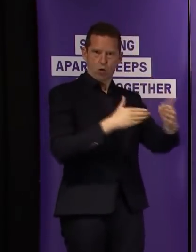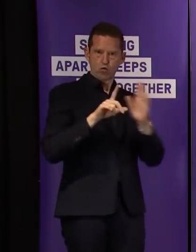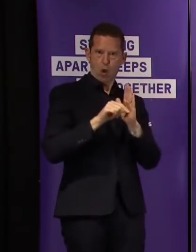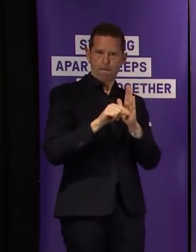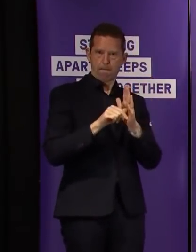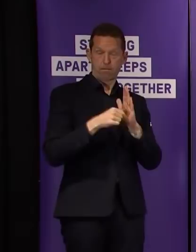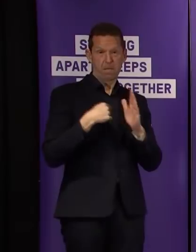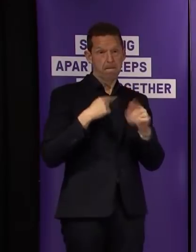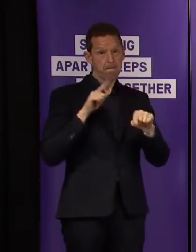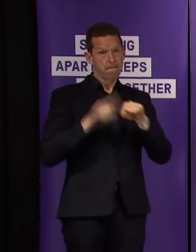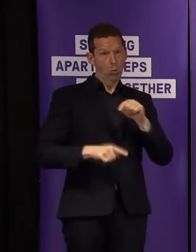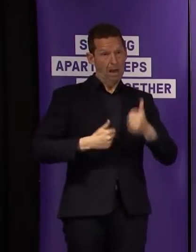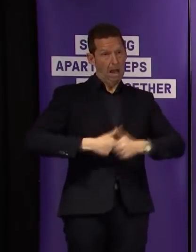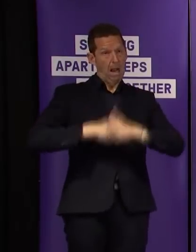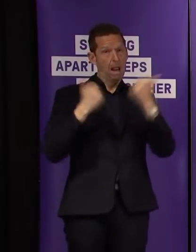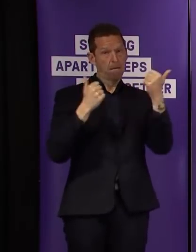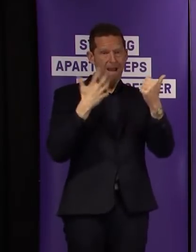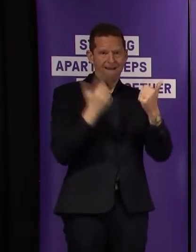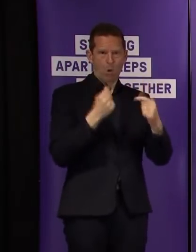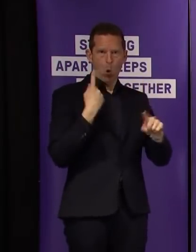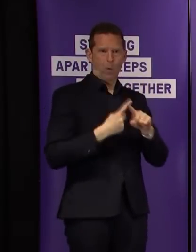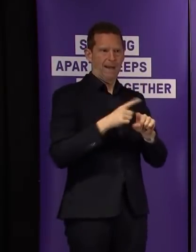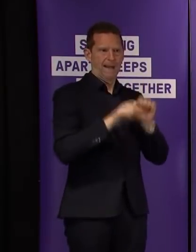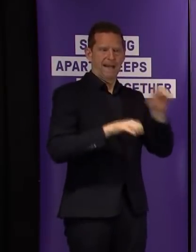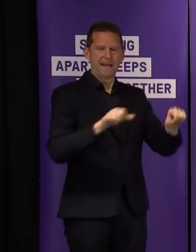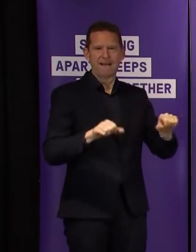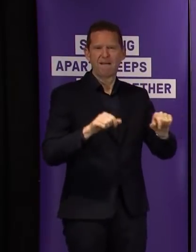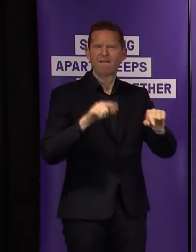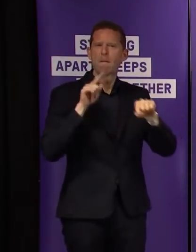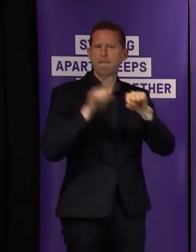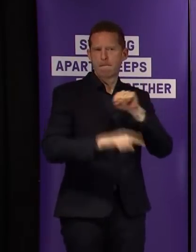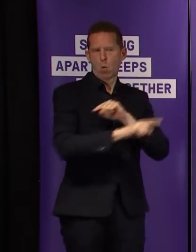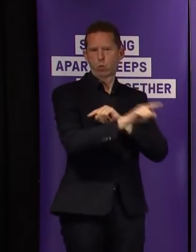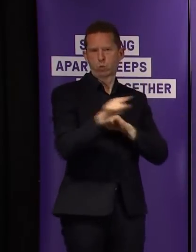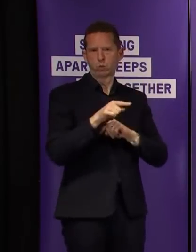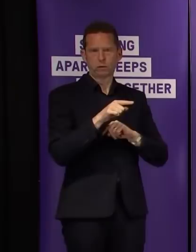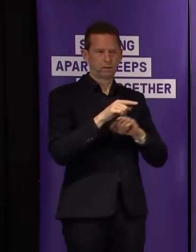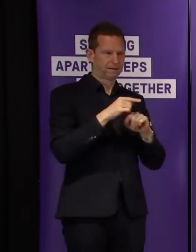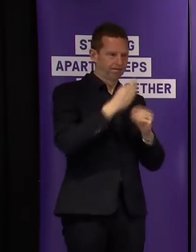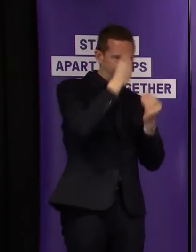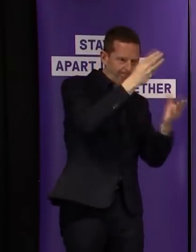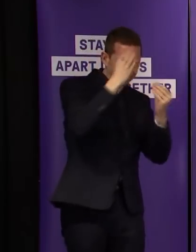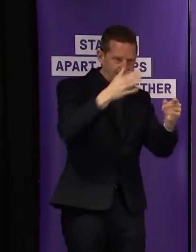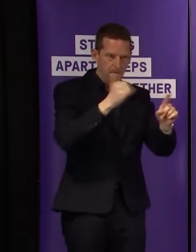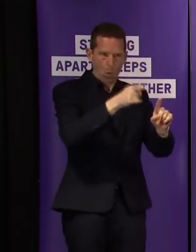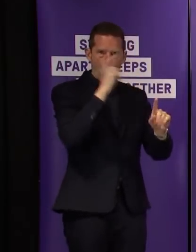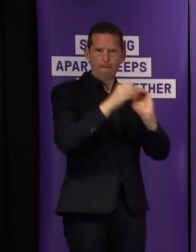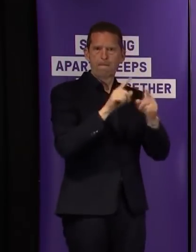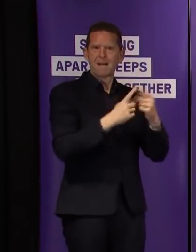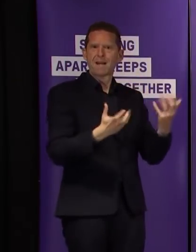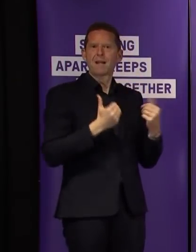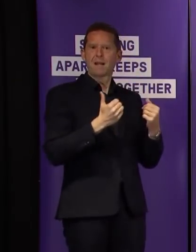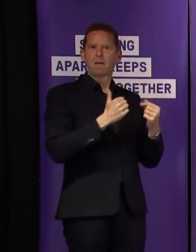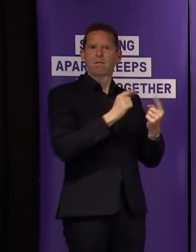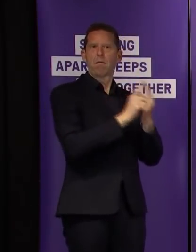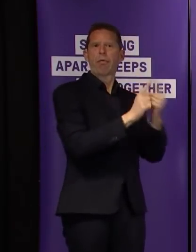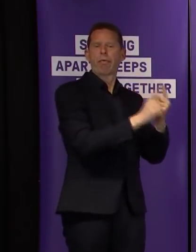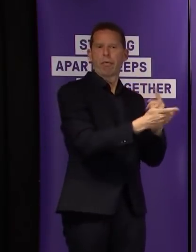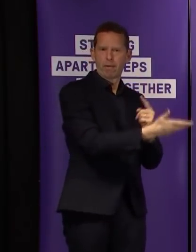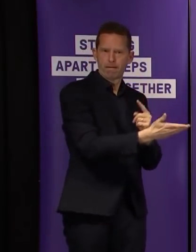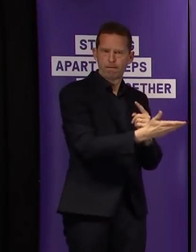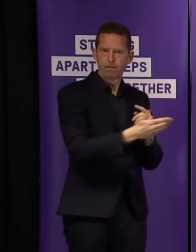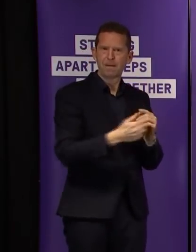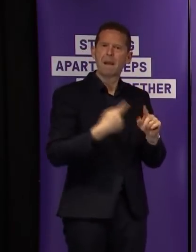that for the vast majority of people. But the second point that is pleasing is that there is a